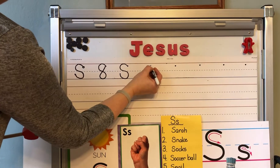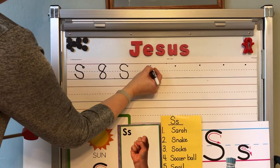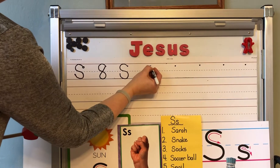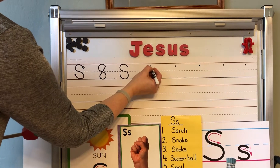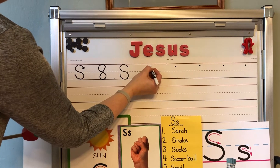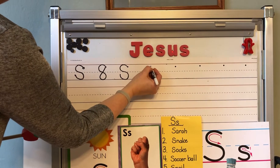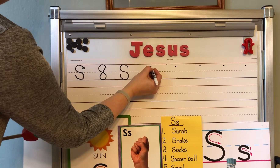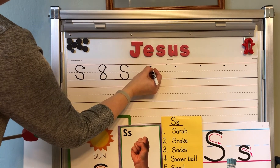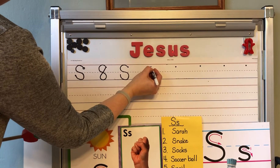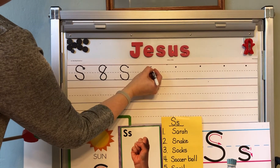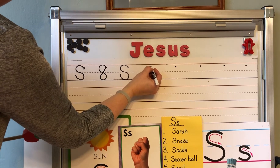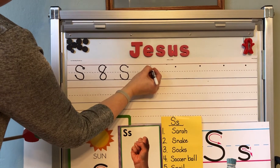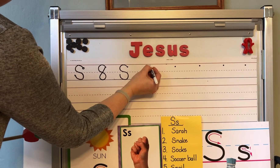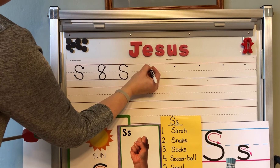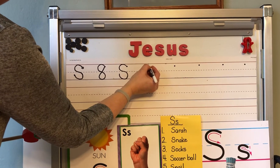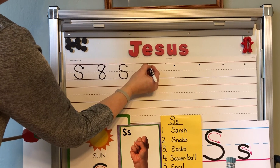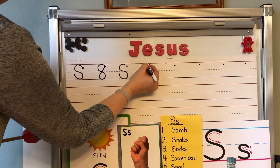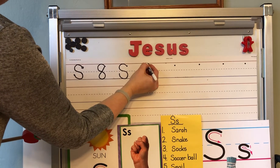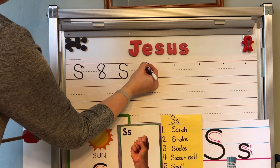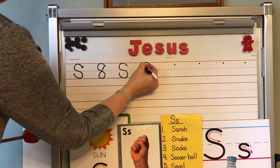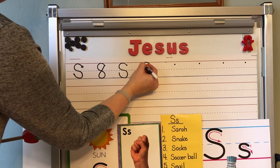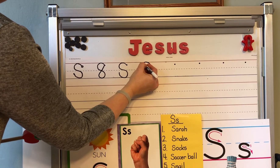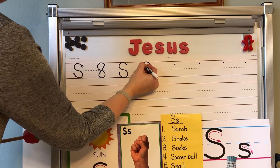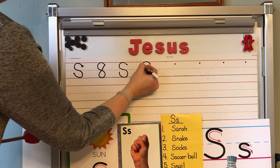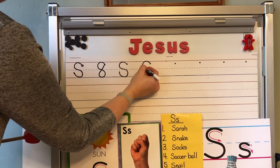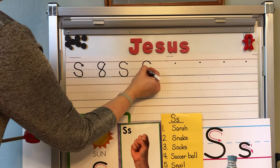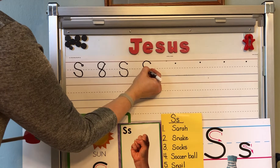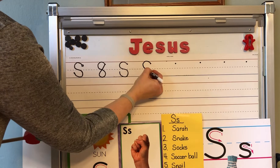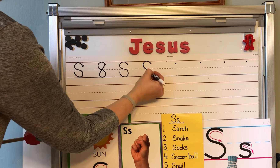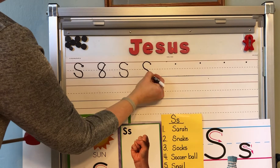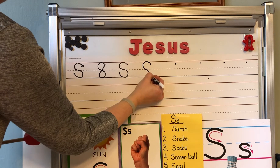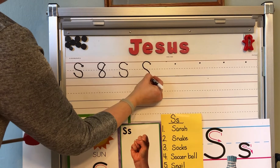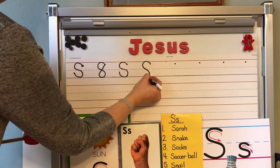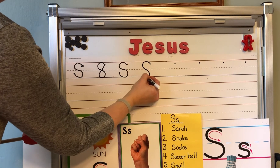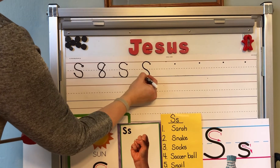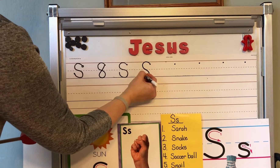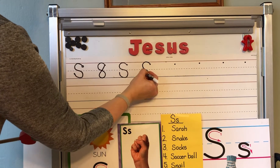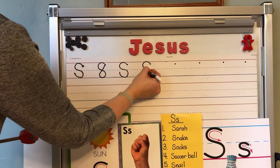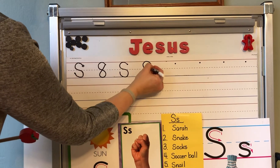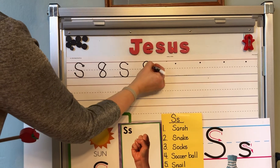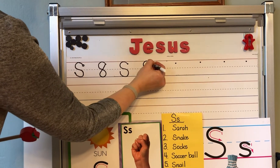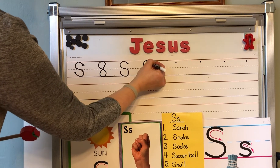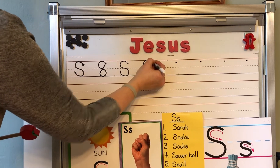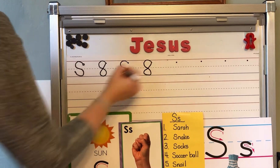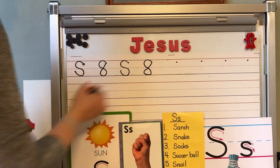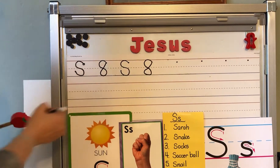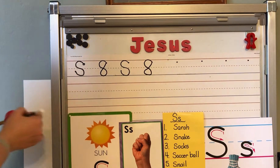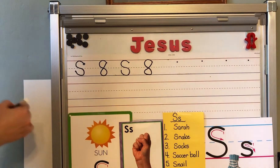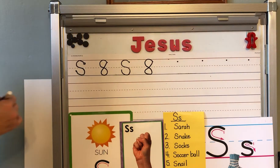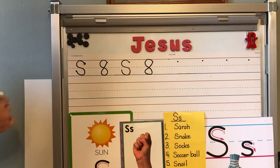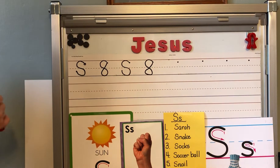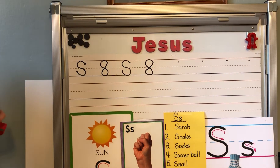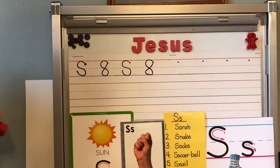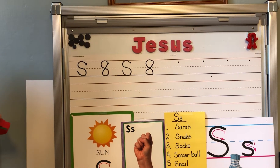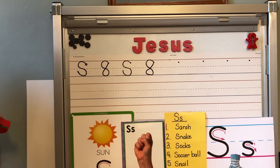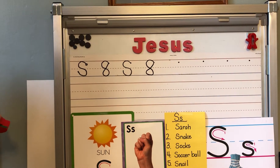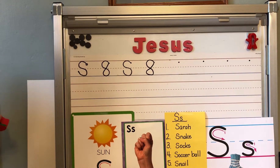S again. Make an S and go back home. We just made an